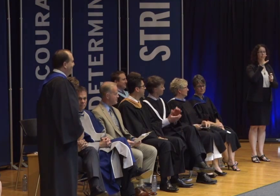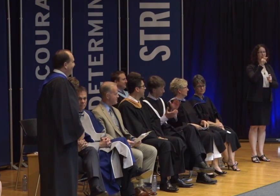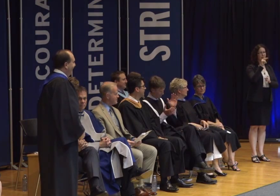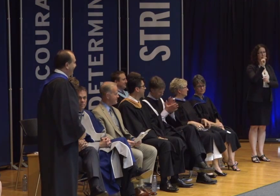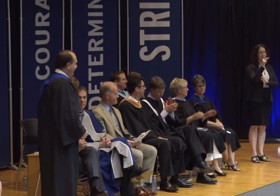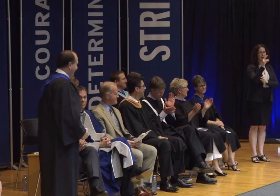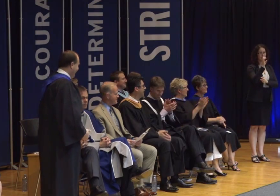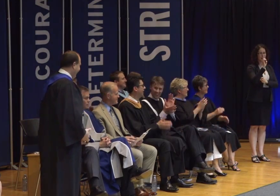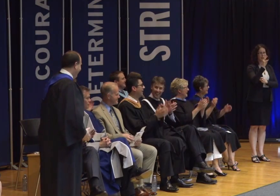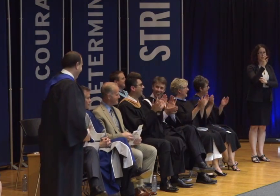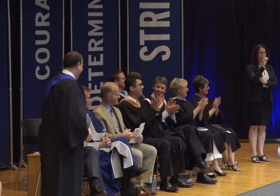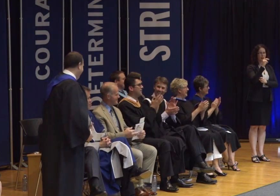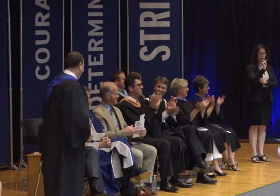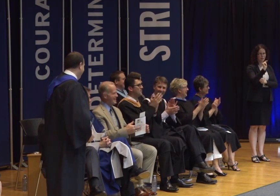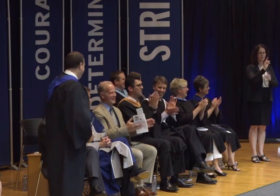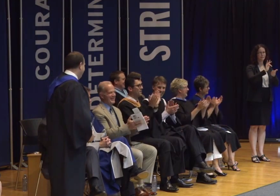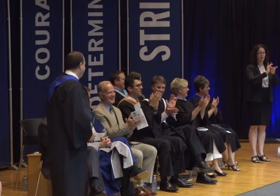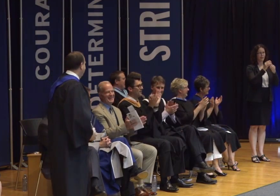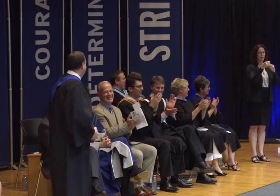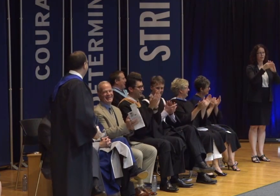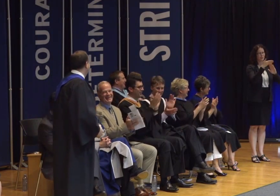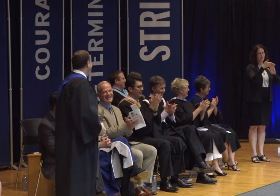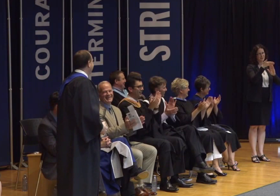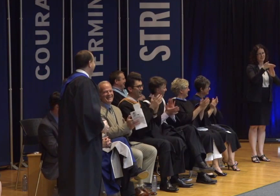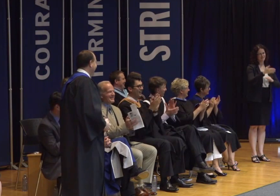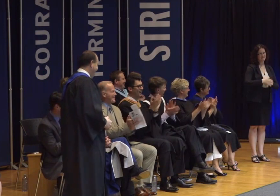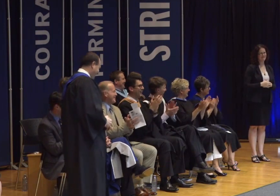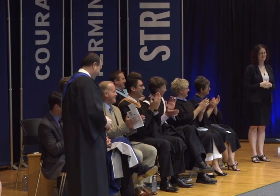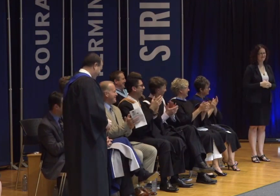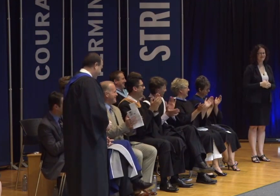Catherine Wynot, Medical Office Administration.